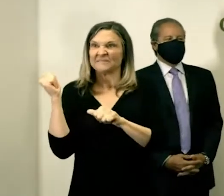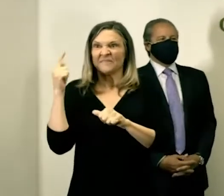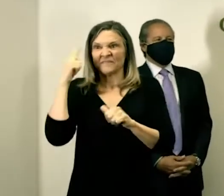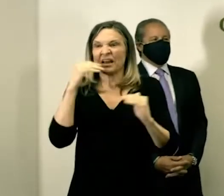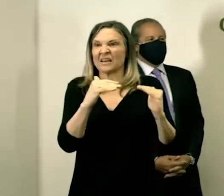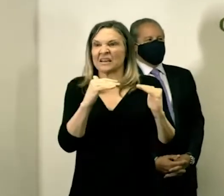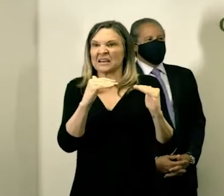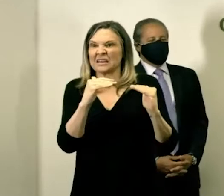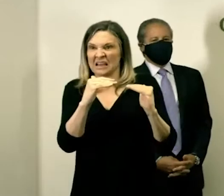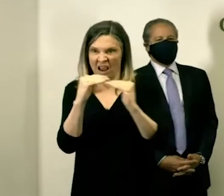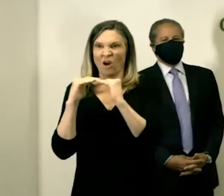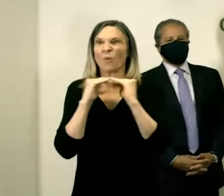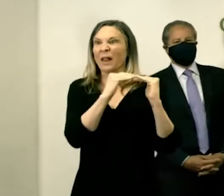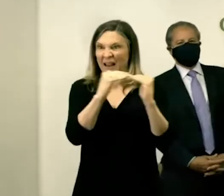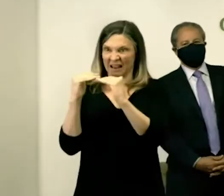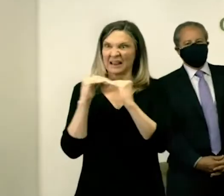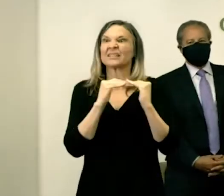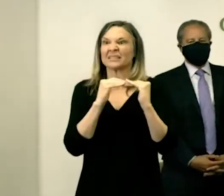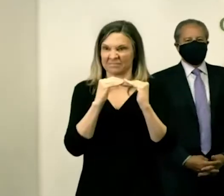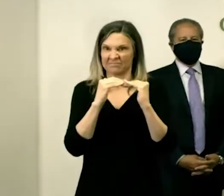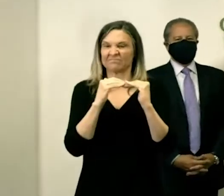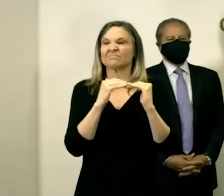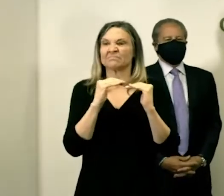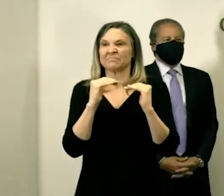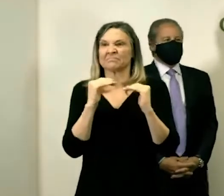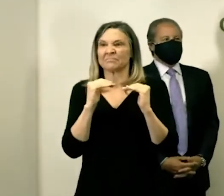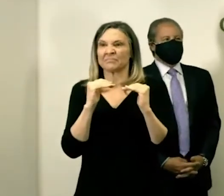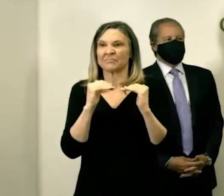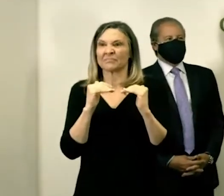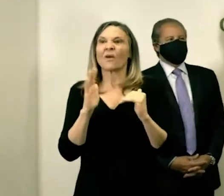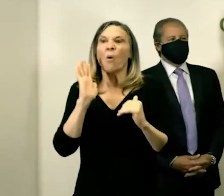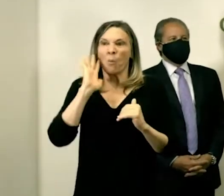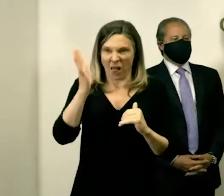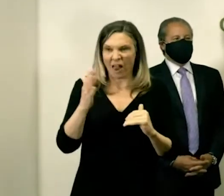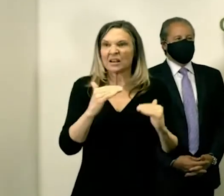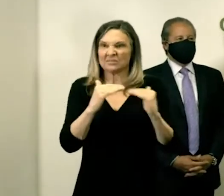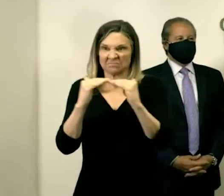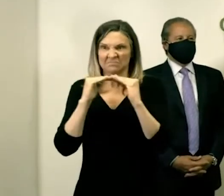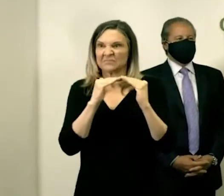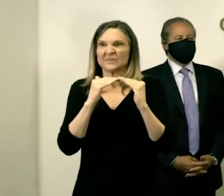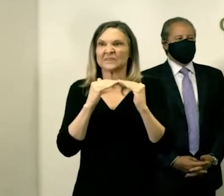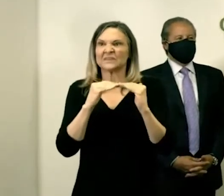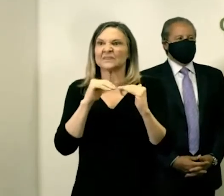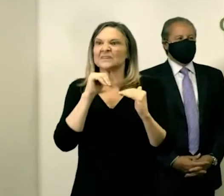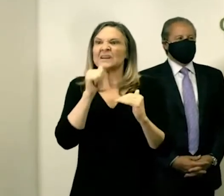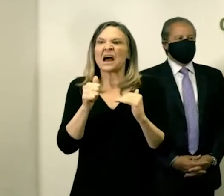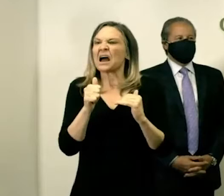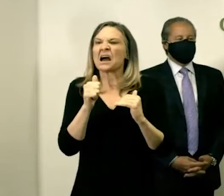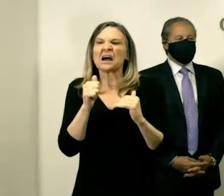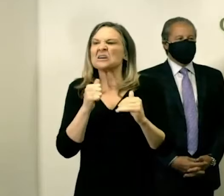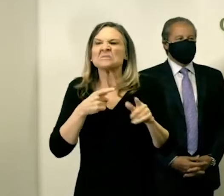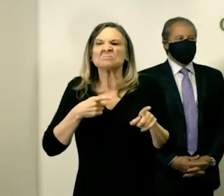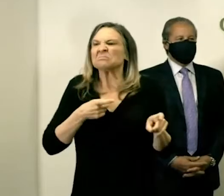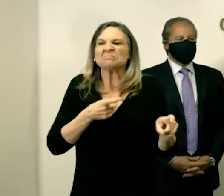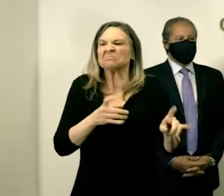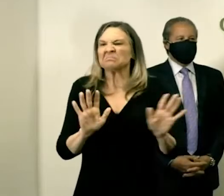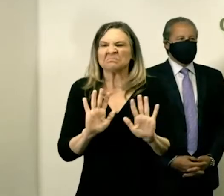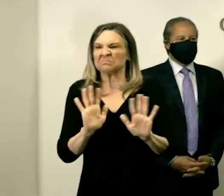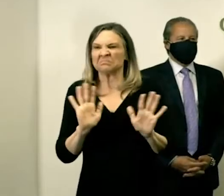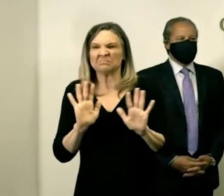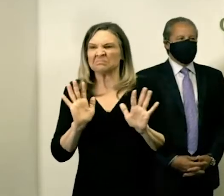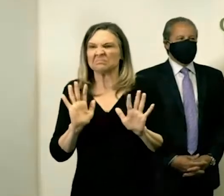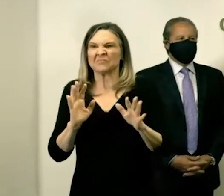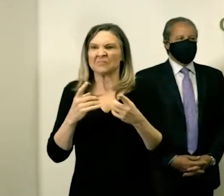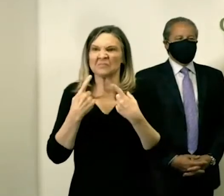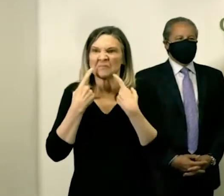continue to double down on all of those equity frames. We're not running the 90-yard dash on that. That wasn't just an announcement and we're moving